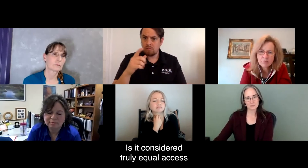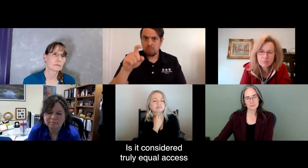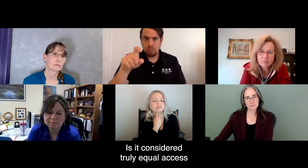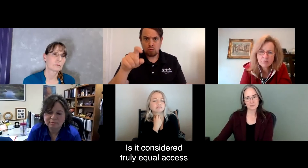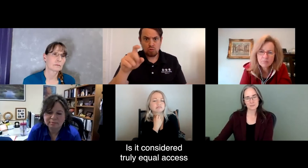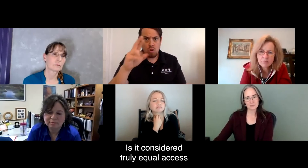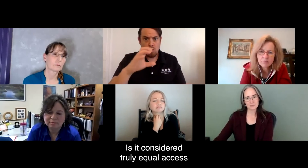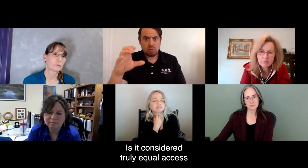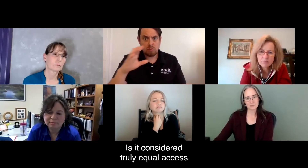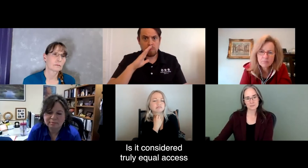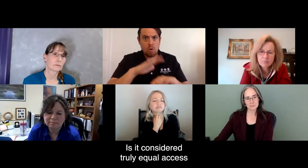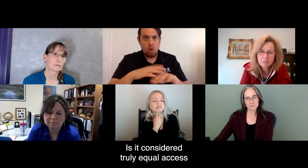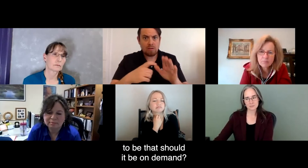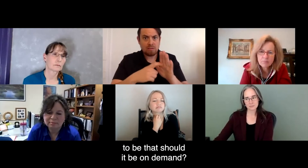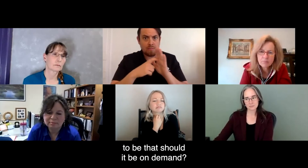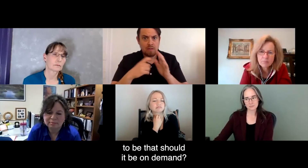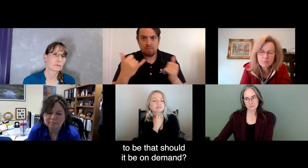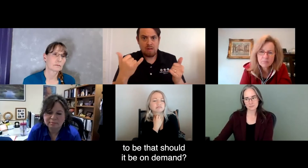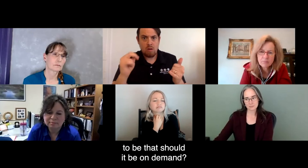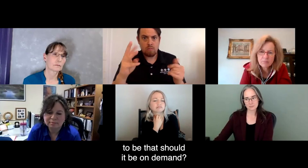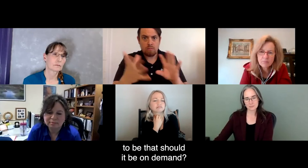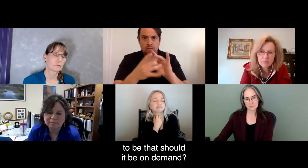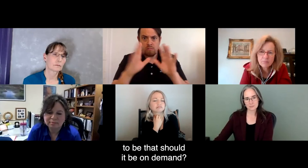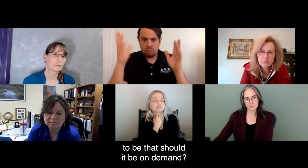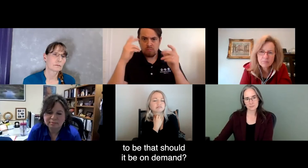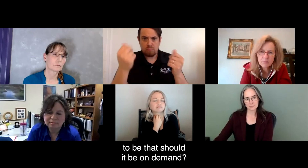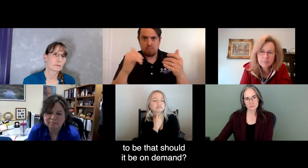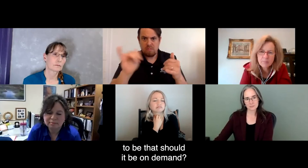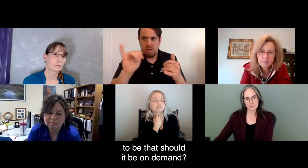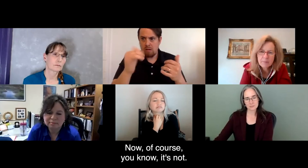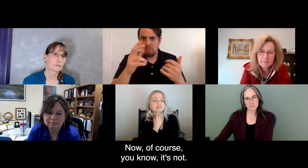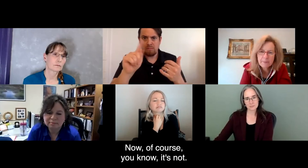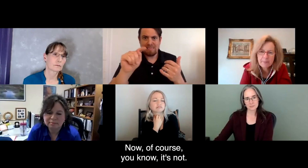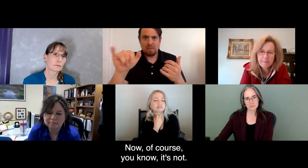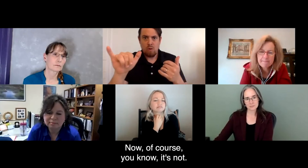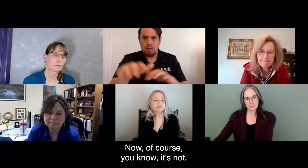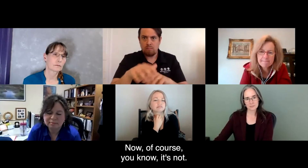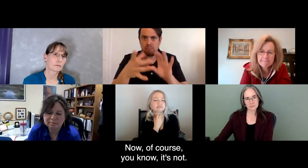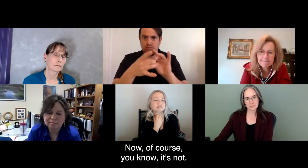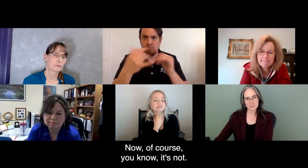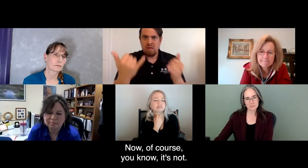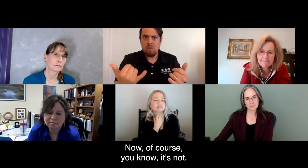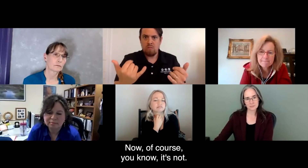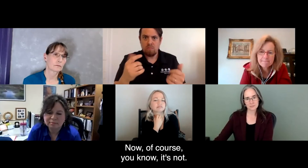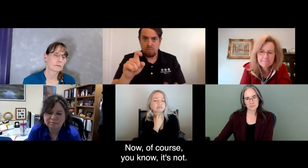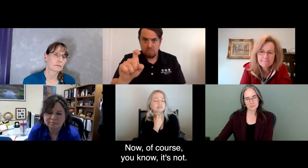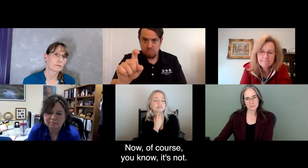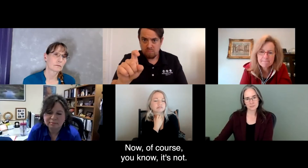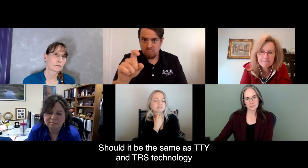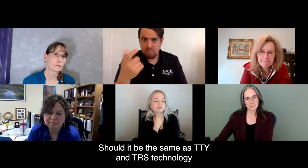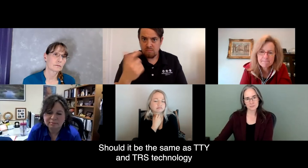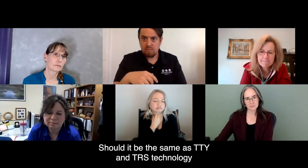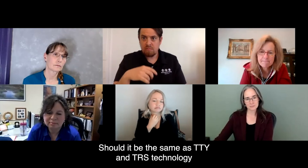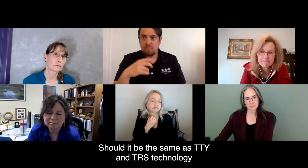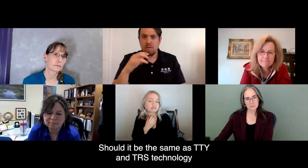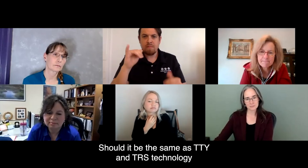Is it considered truly equal access to be that? Should it be on demand? Now, of course, it's not.